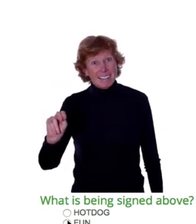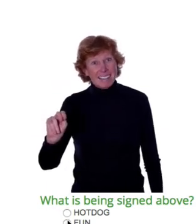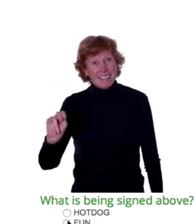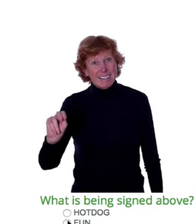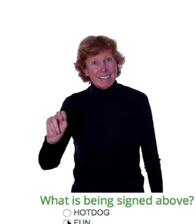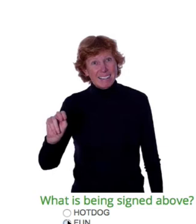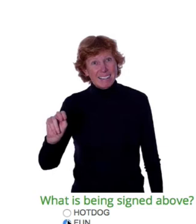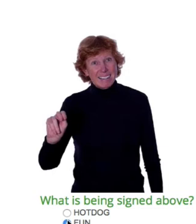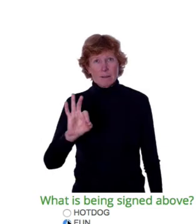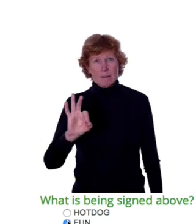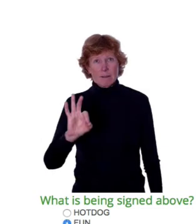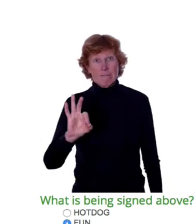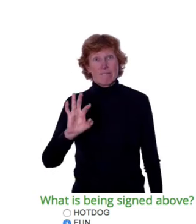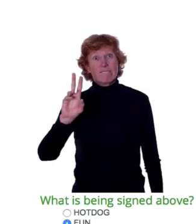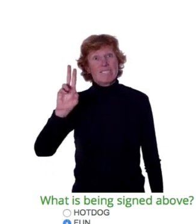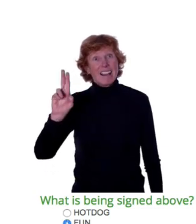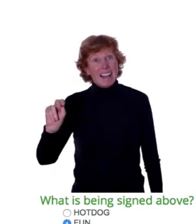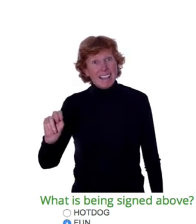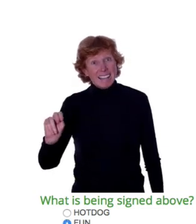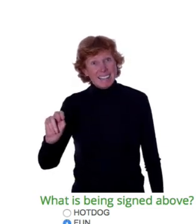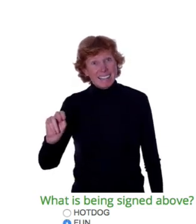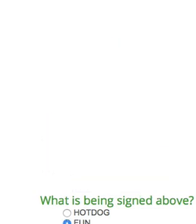chips. I'm going to say fun. Submit and move on.